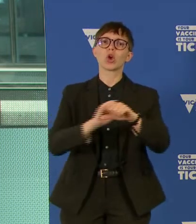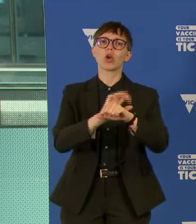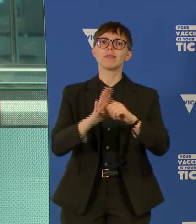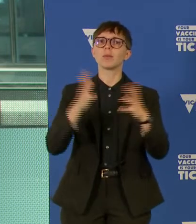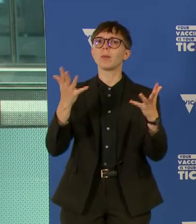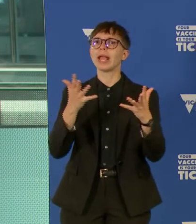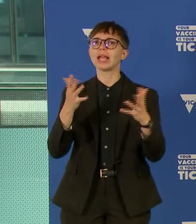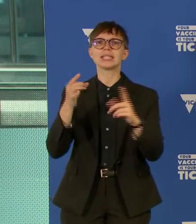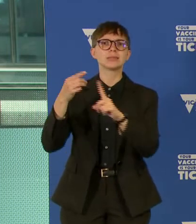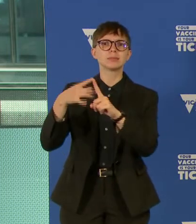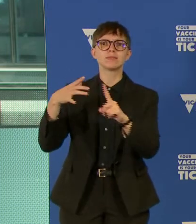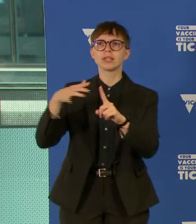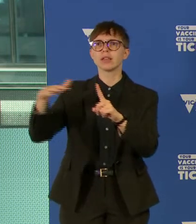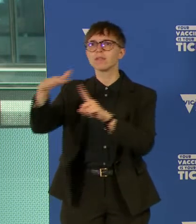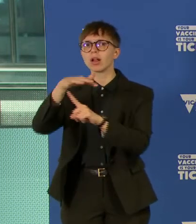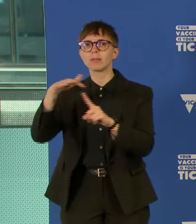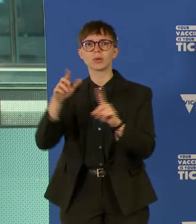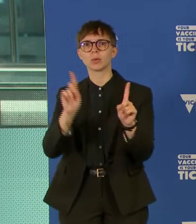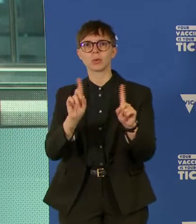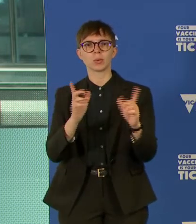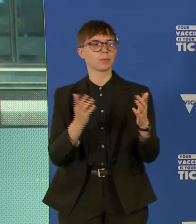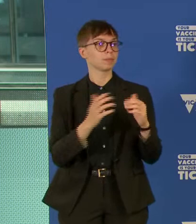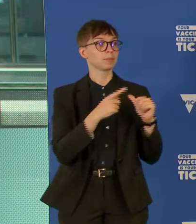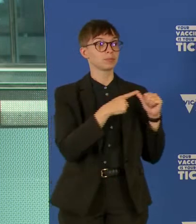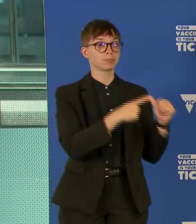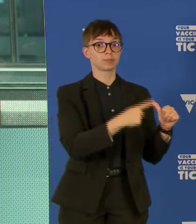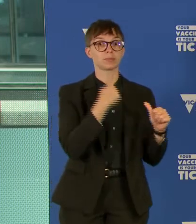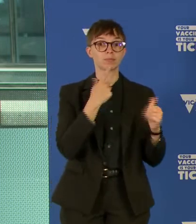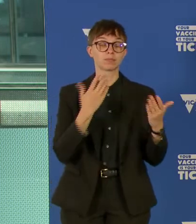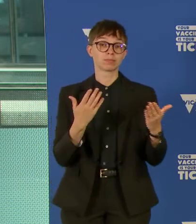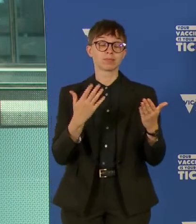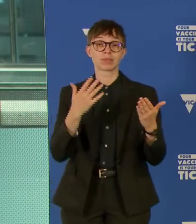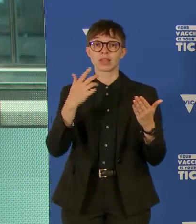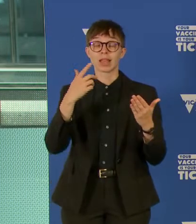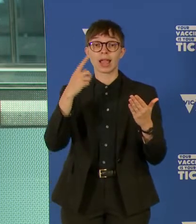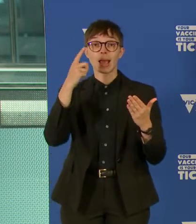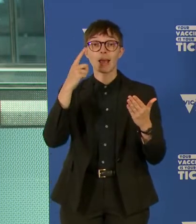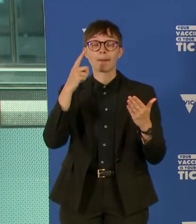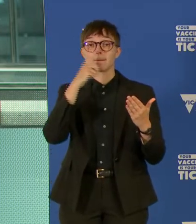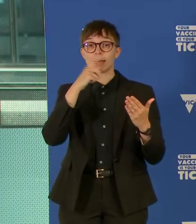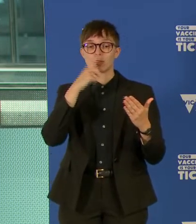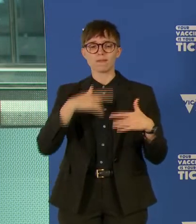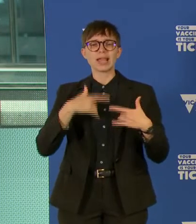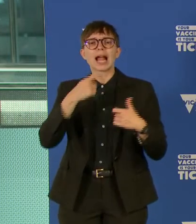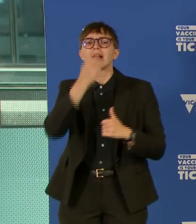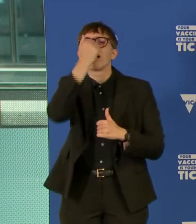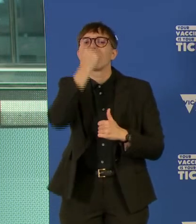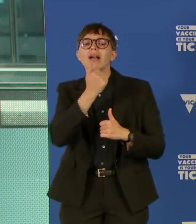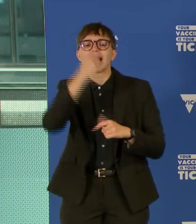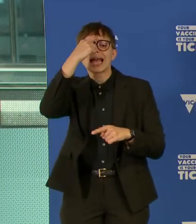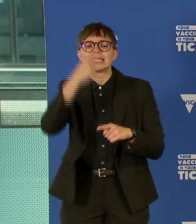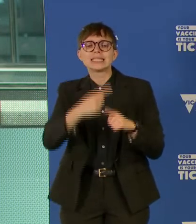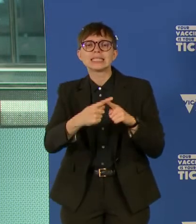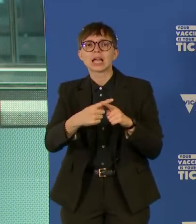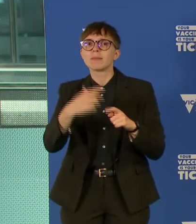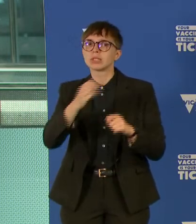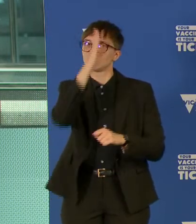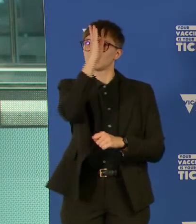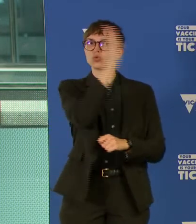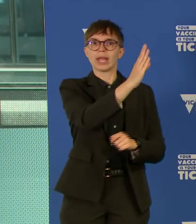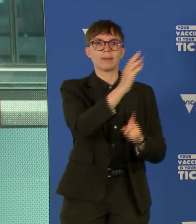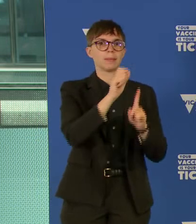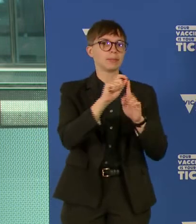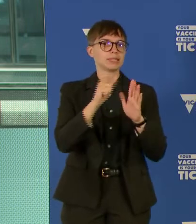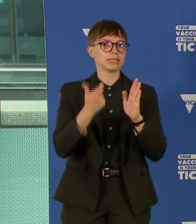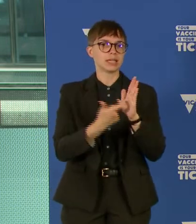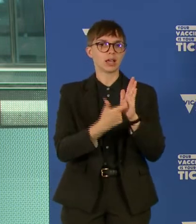those marginal things where people have minimal symptoms they need to test. So, you know, it's not just in the cases that we identify